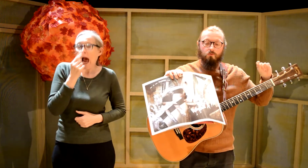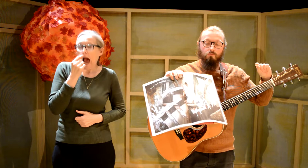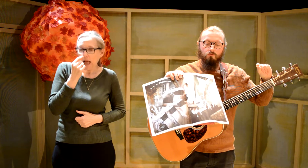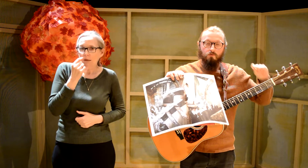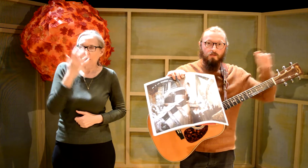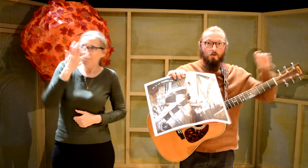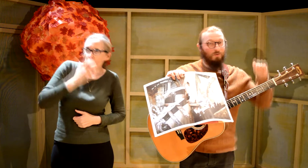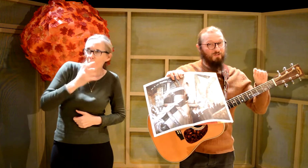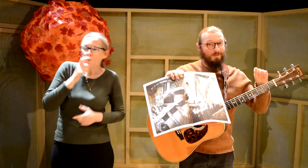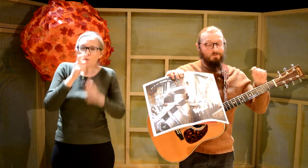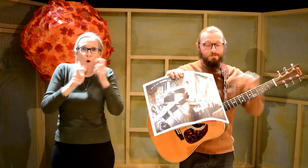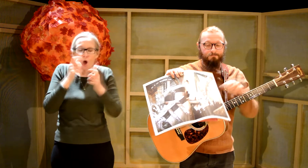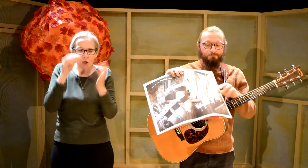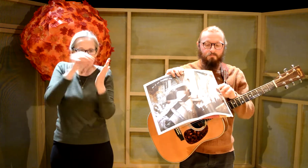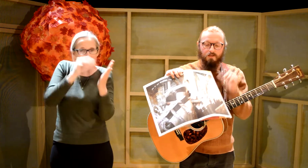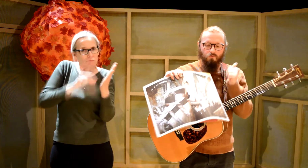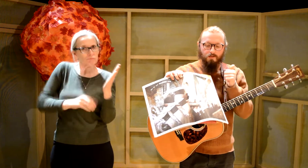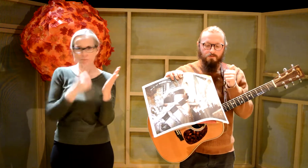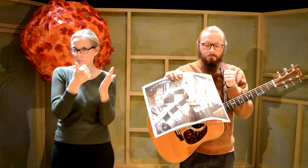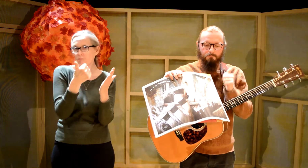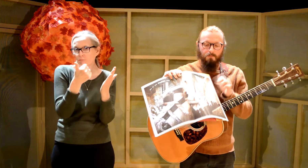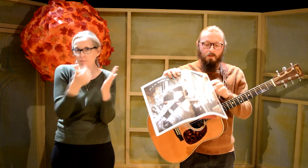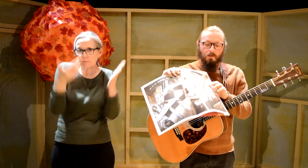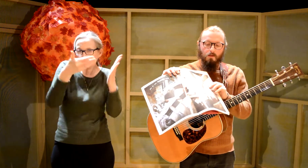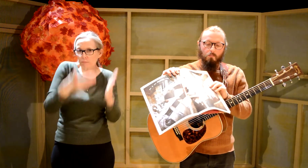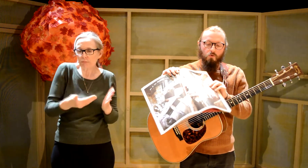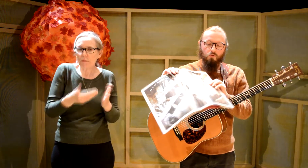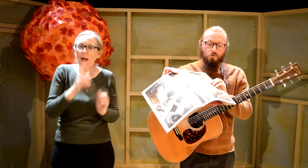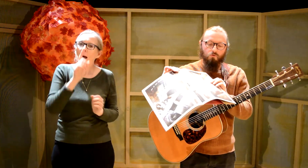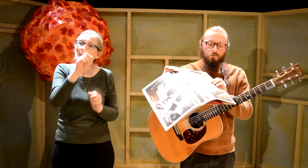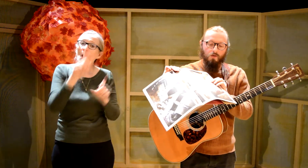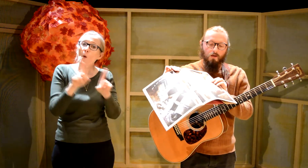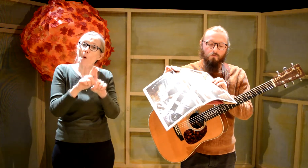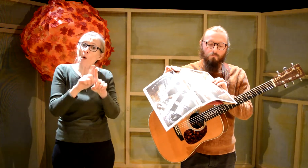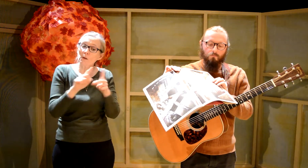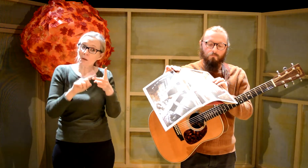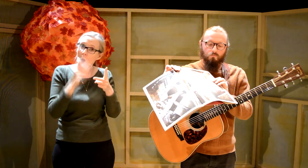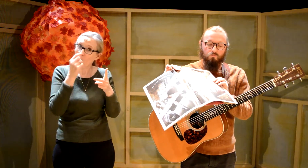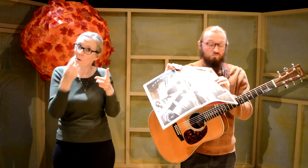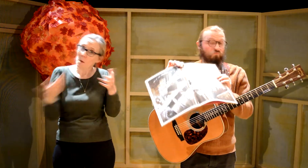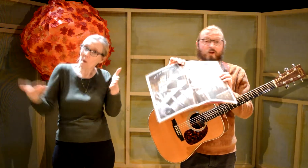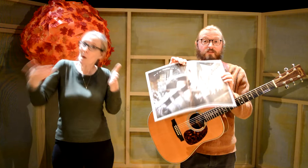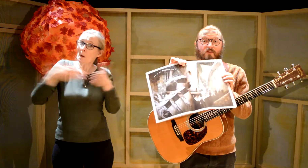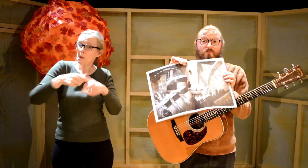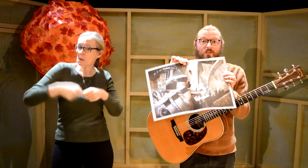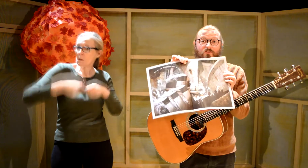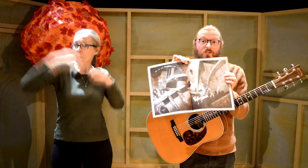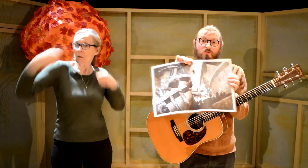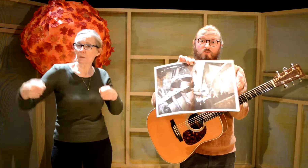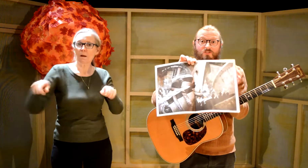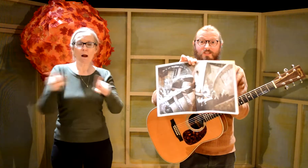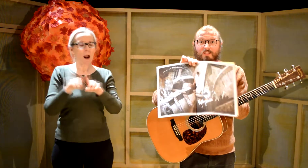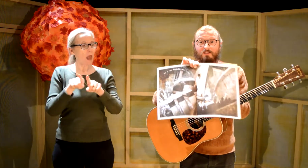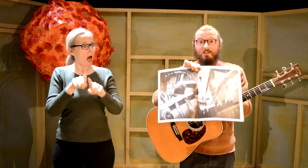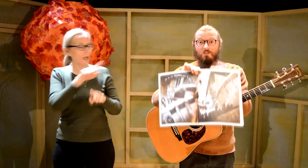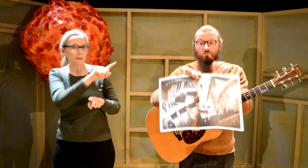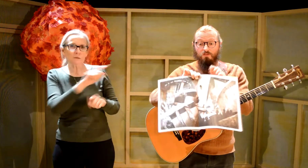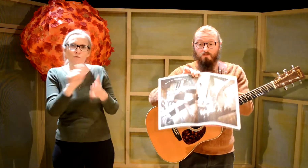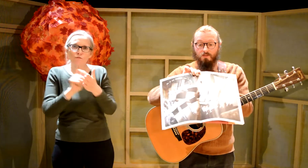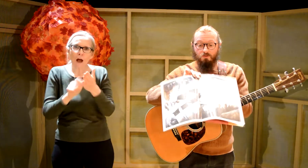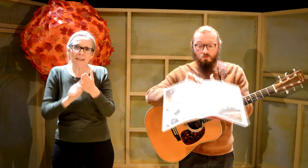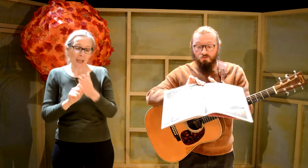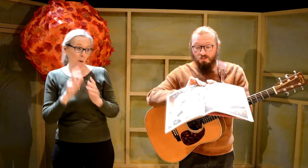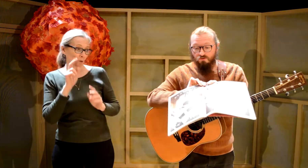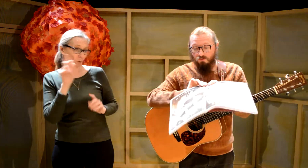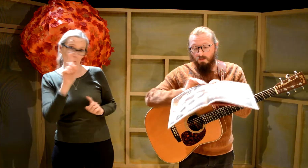those moods. They can go in your list. They're great. But you can also now write down things that you can see, literally